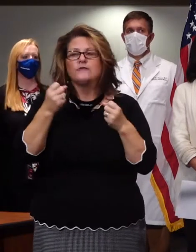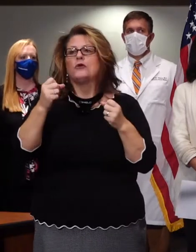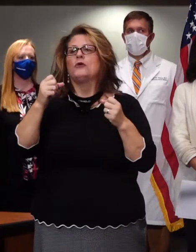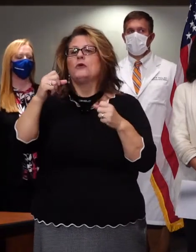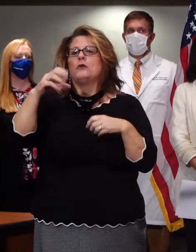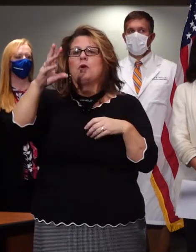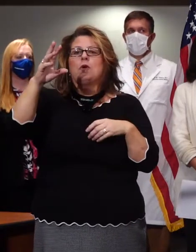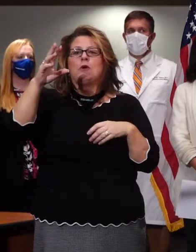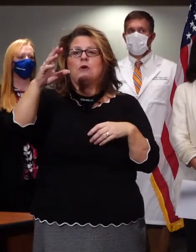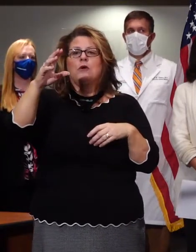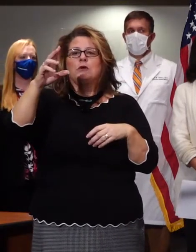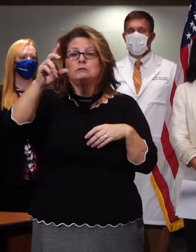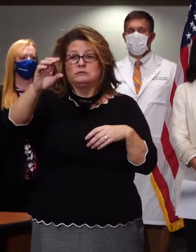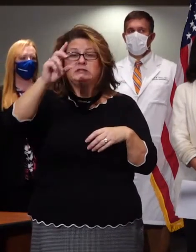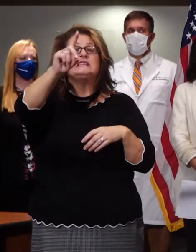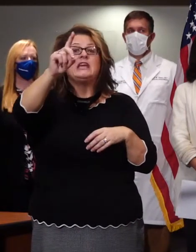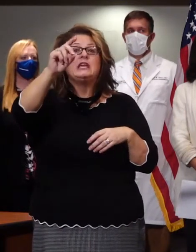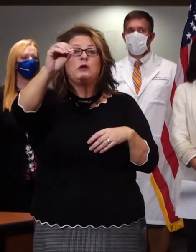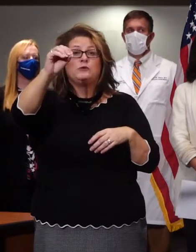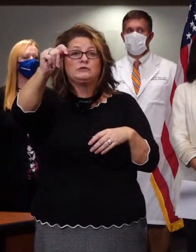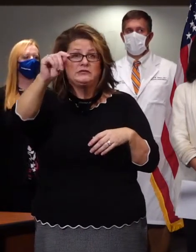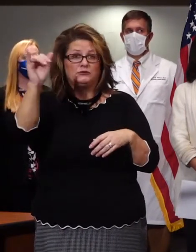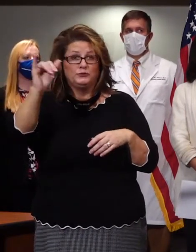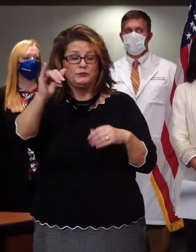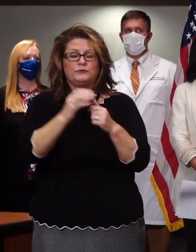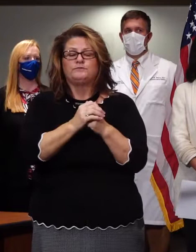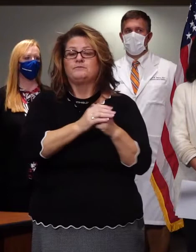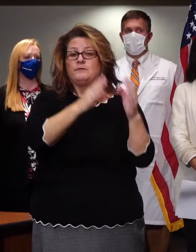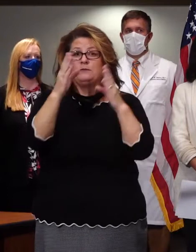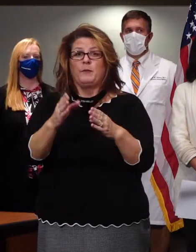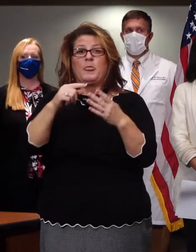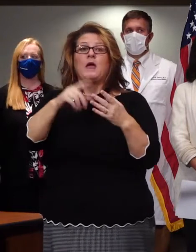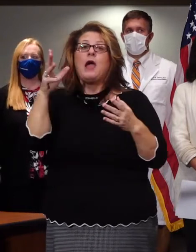others. Also, in this second phase, agribusiness